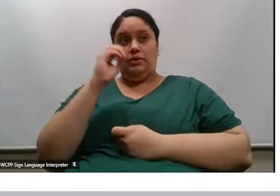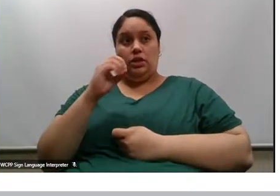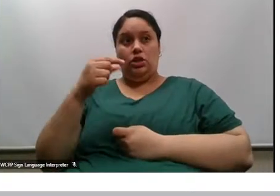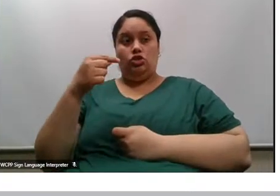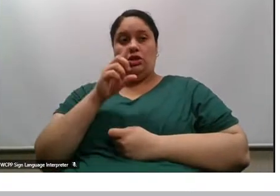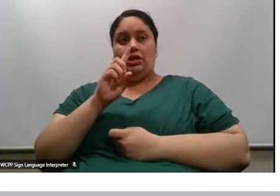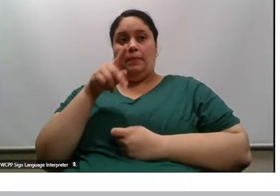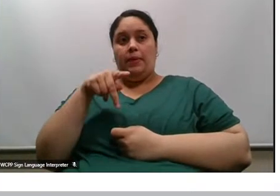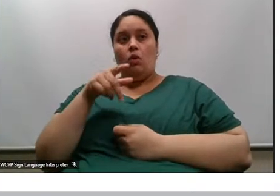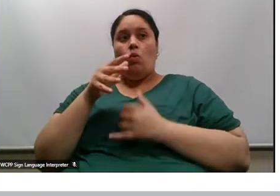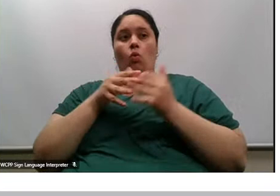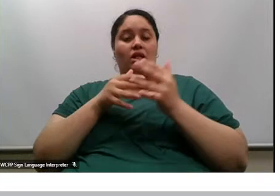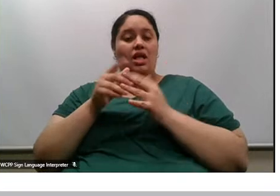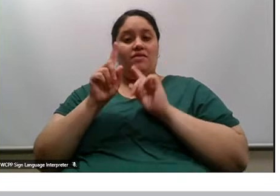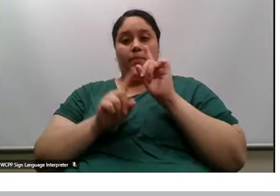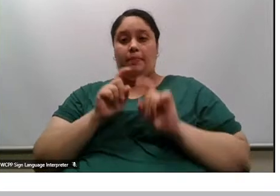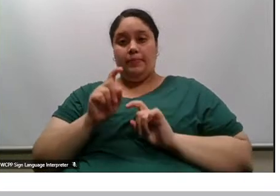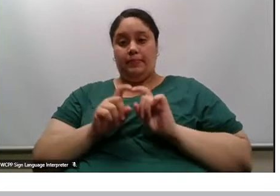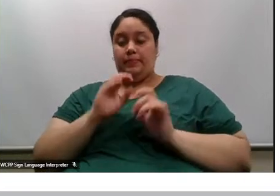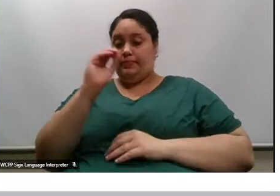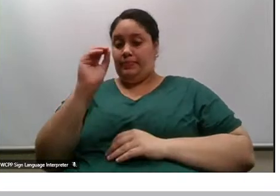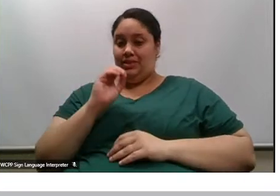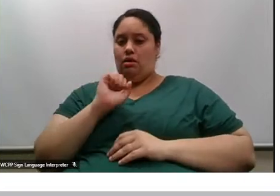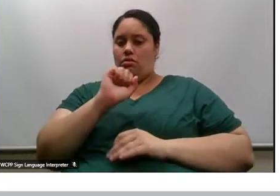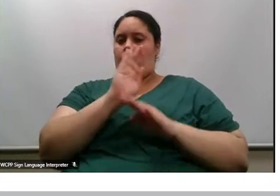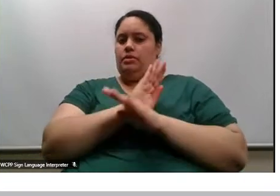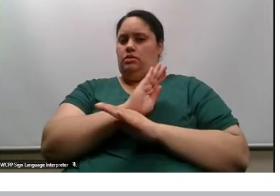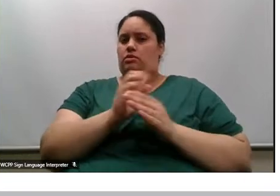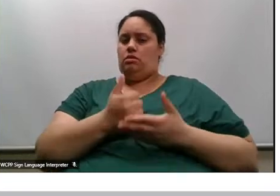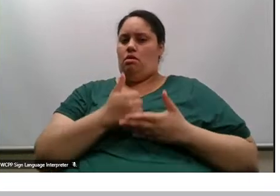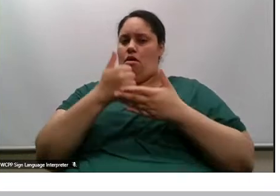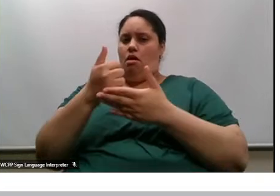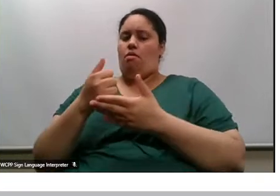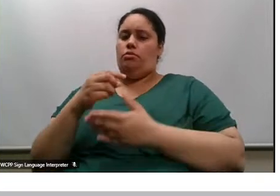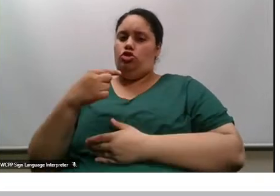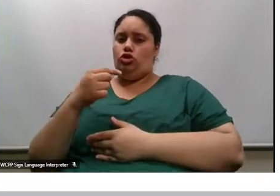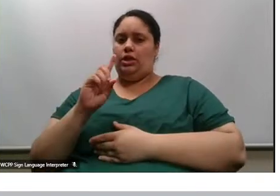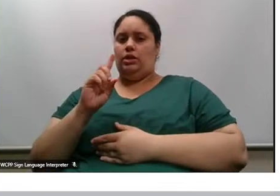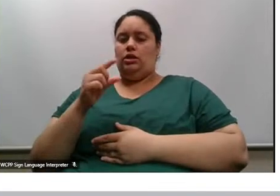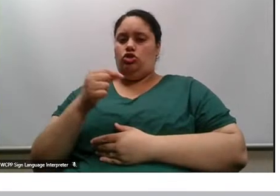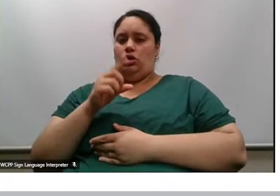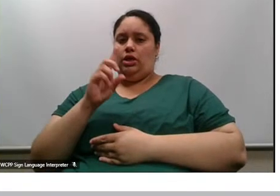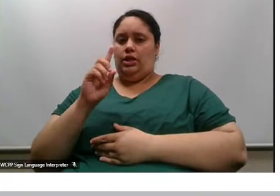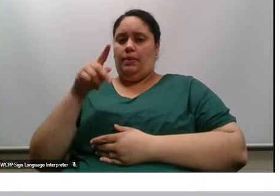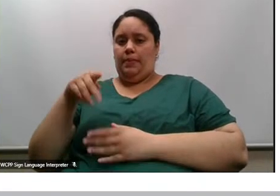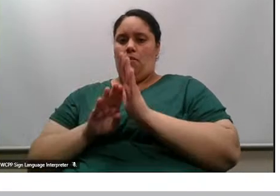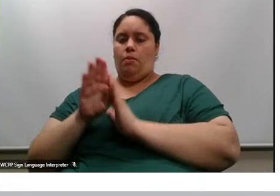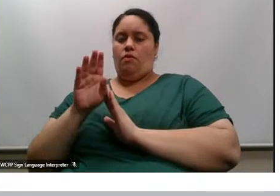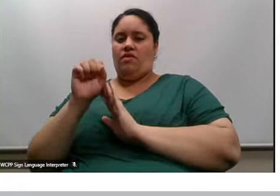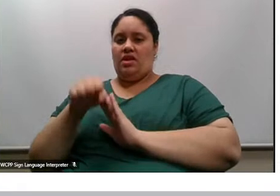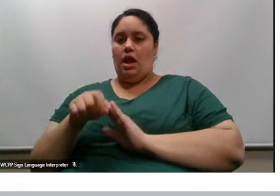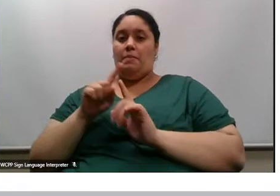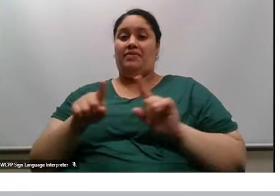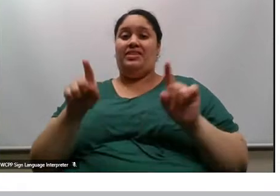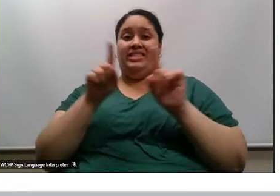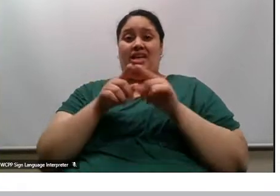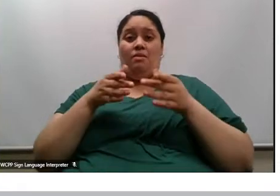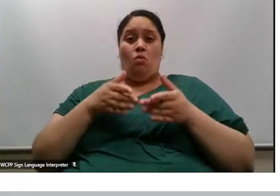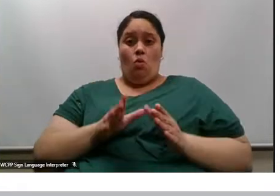whatever percent, that's a business, it's helping the GDP. But then to the same extent, we would have to ask the